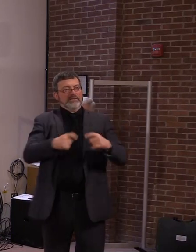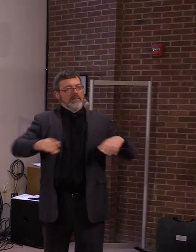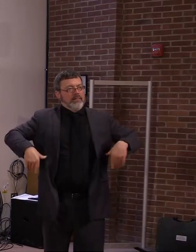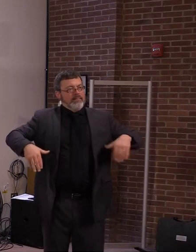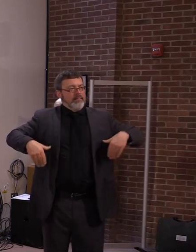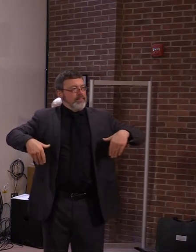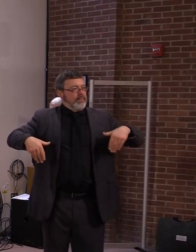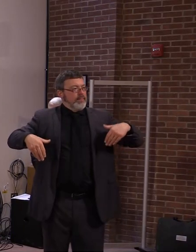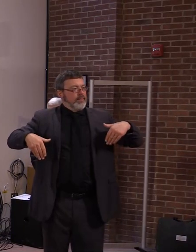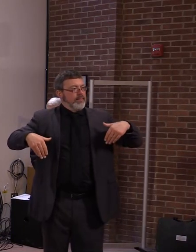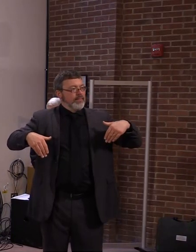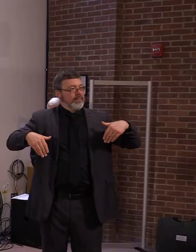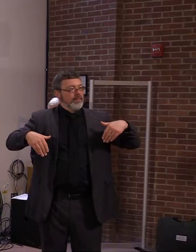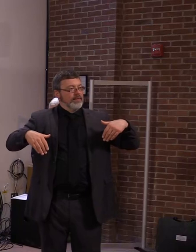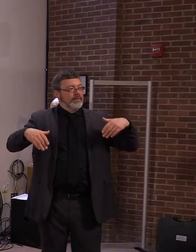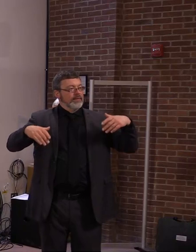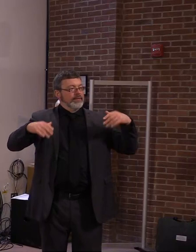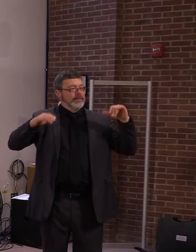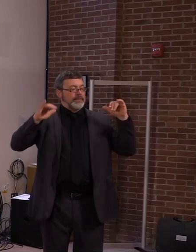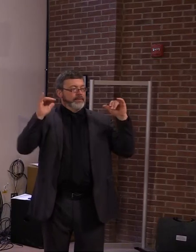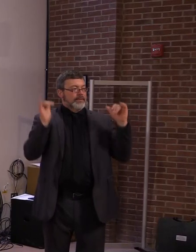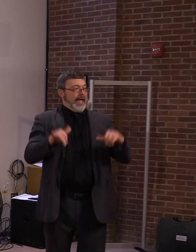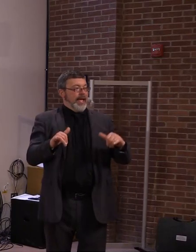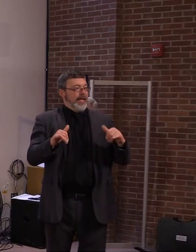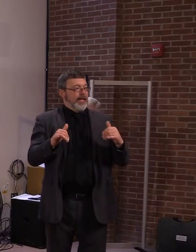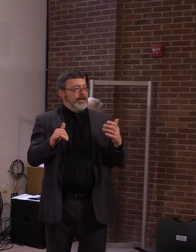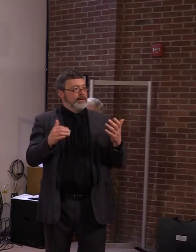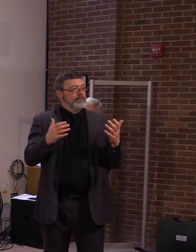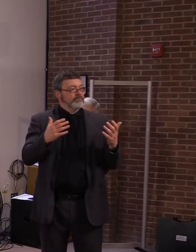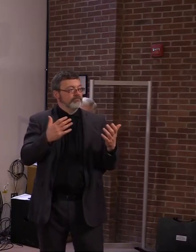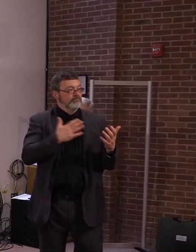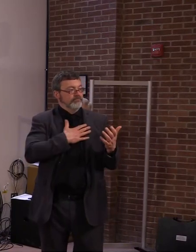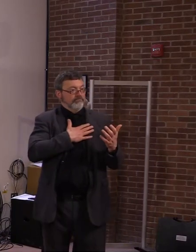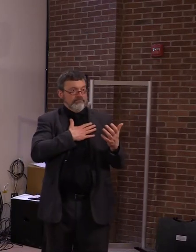and it has been, again, since I came into office. But it is getting